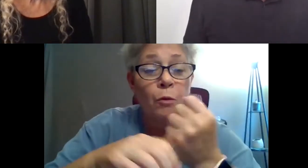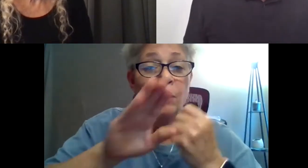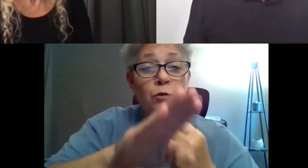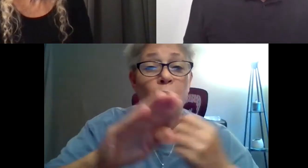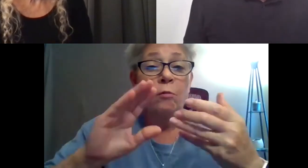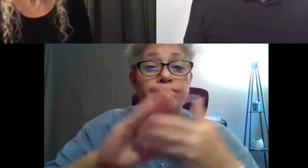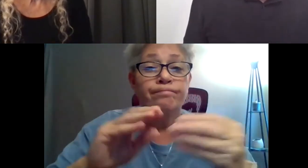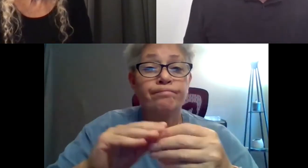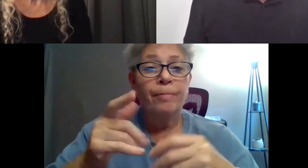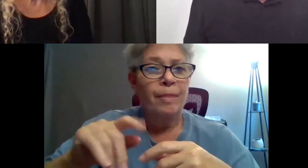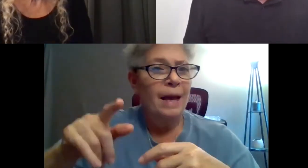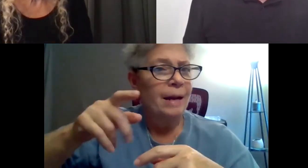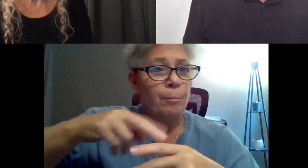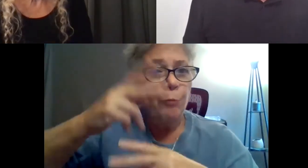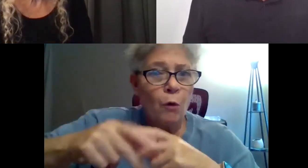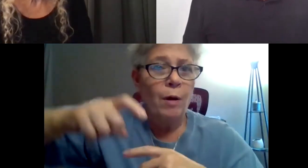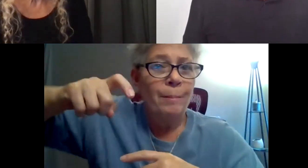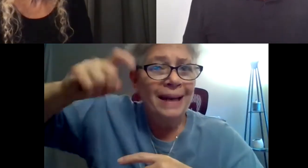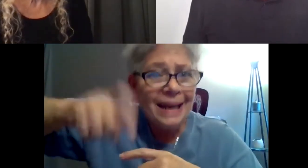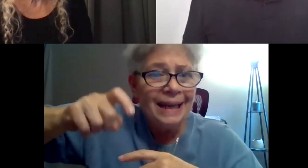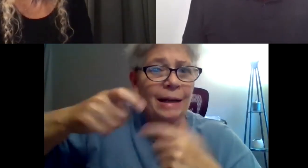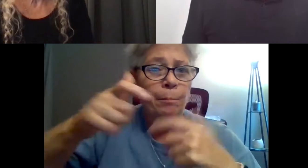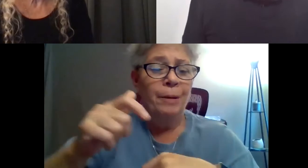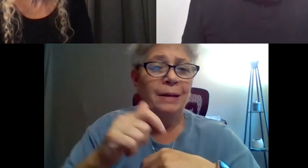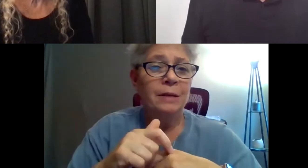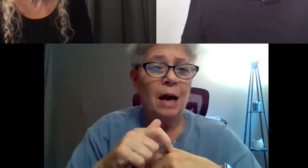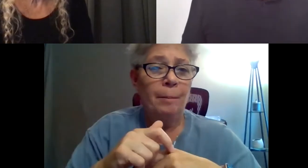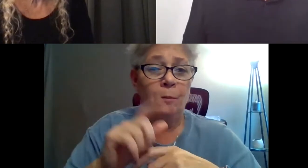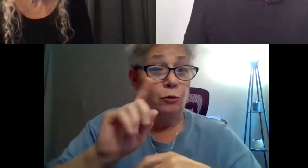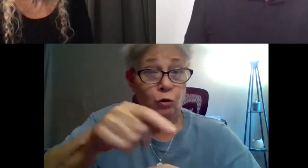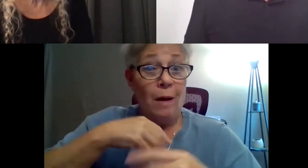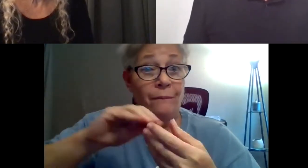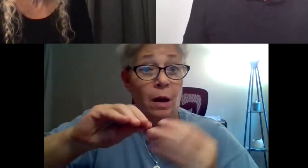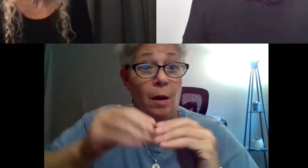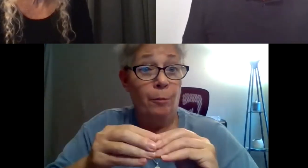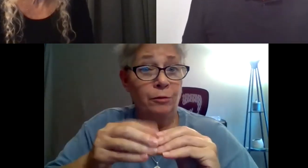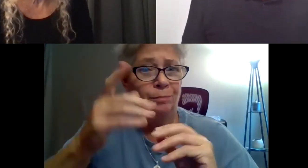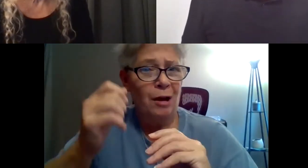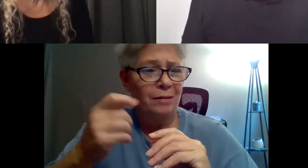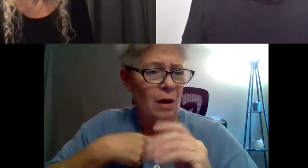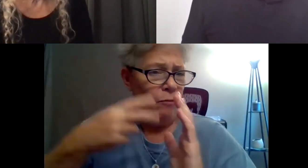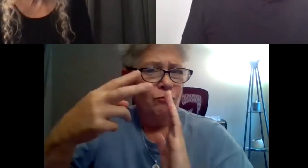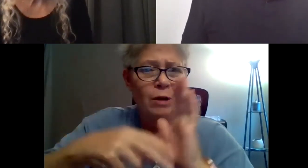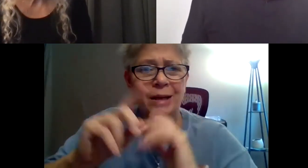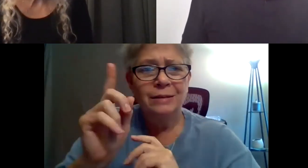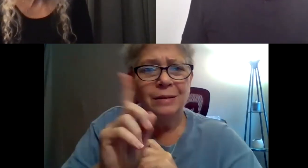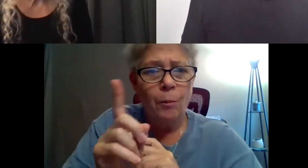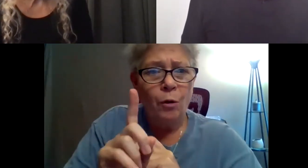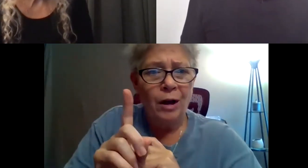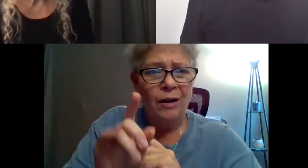do you have evidence to support your comments about HSTP, that the need is there big time? Do you have numbers?